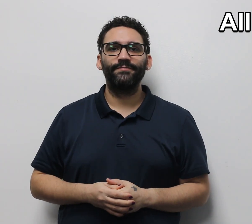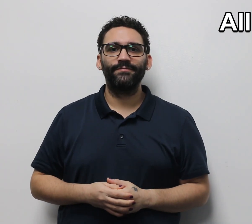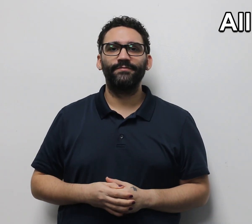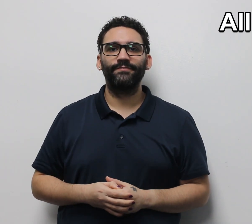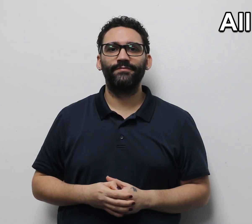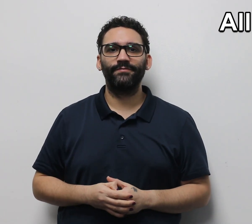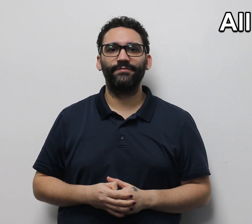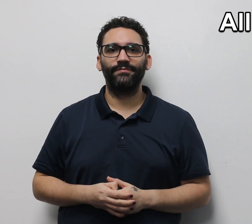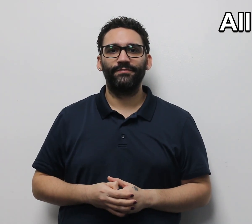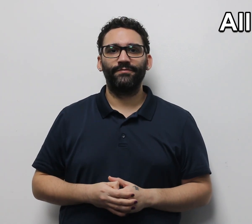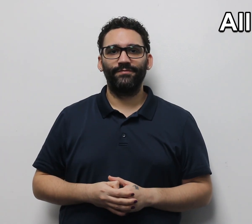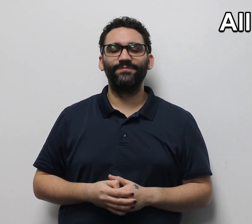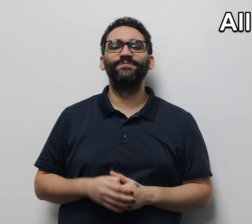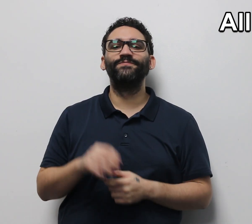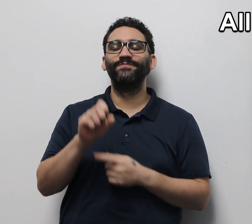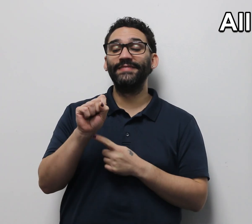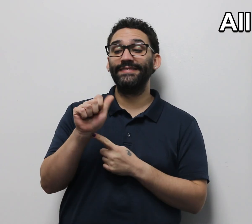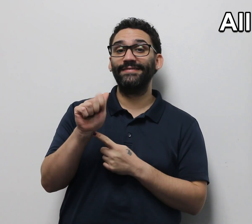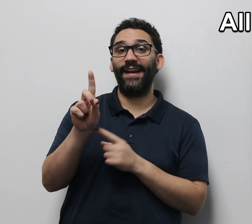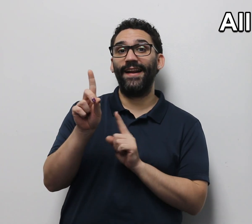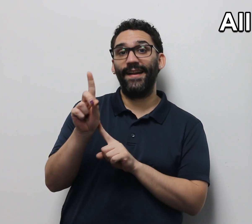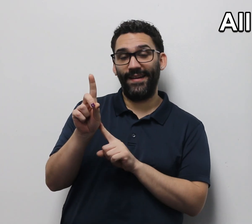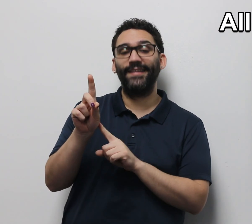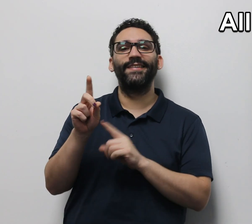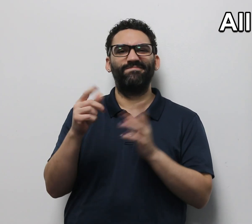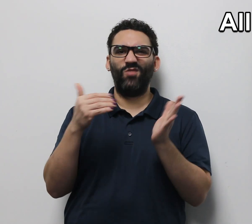to recognize these patterns and for a diagnosis.